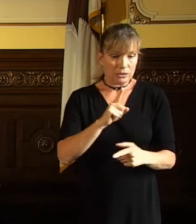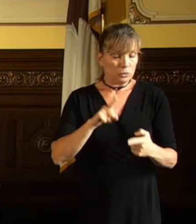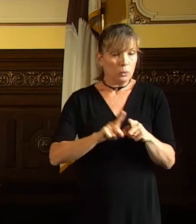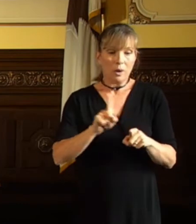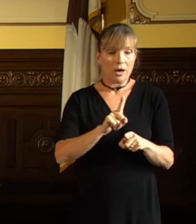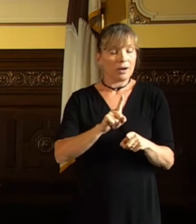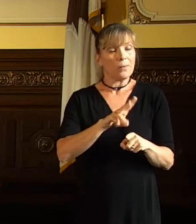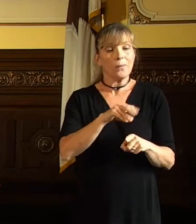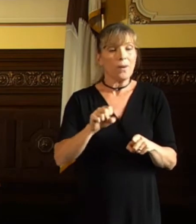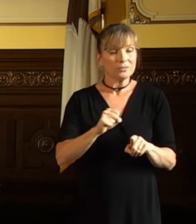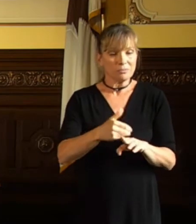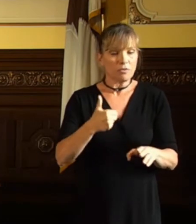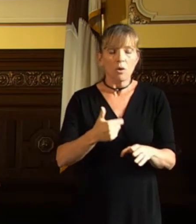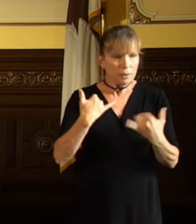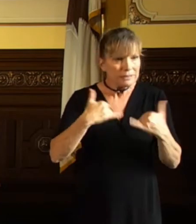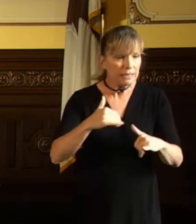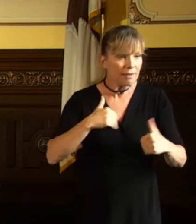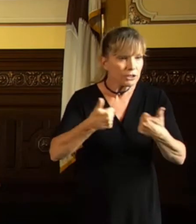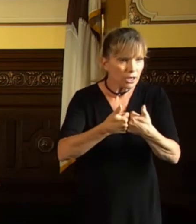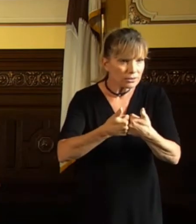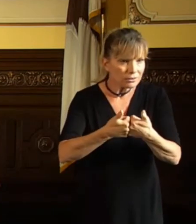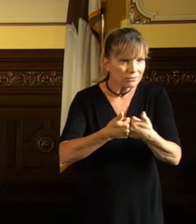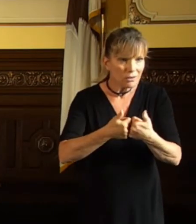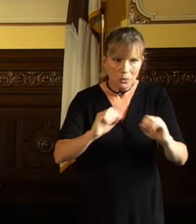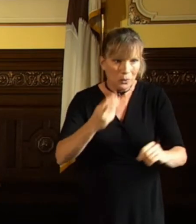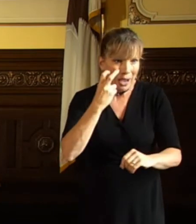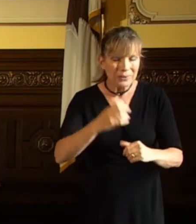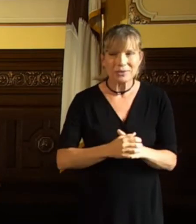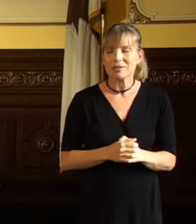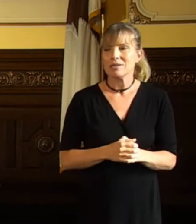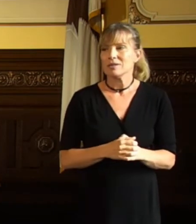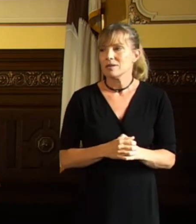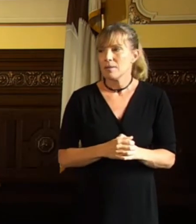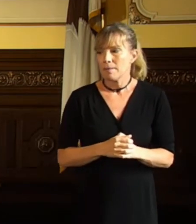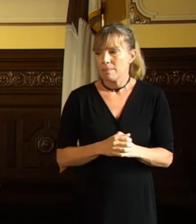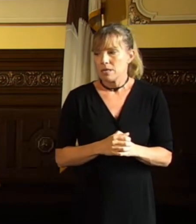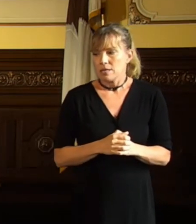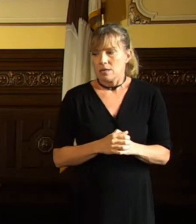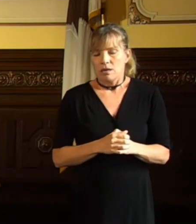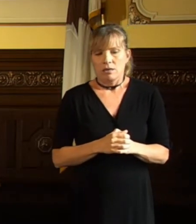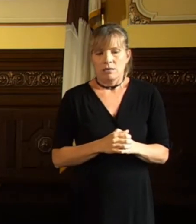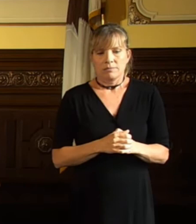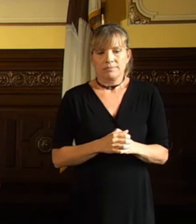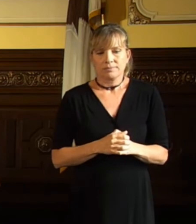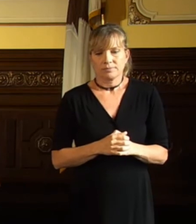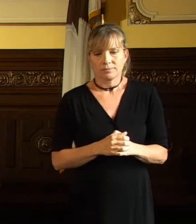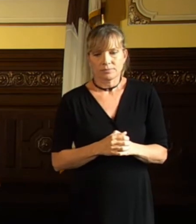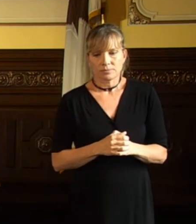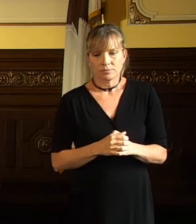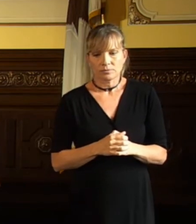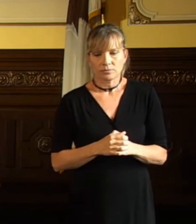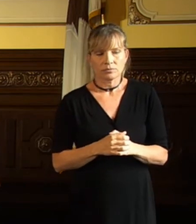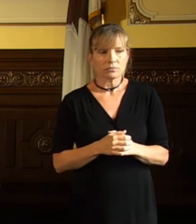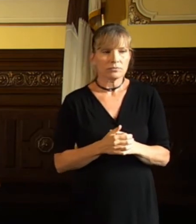been, we still would have challenges, no doubt about it. And that's not something that's